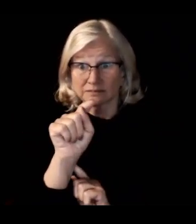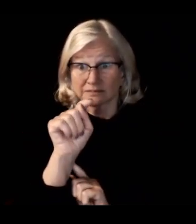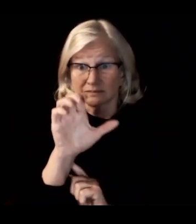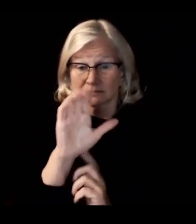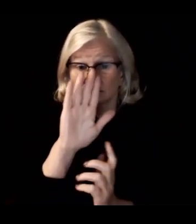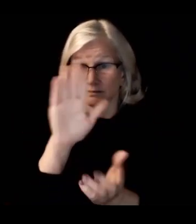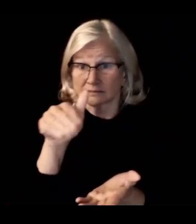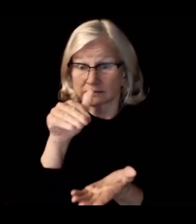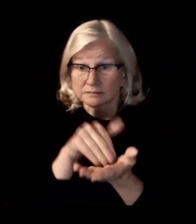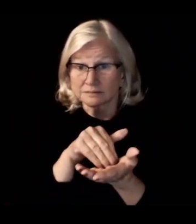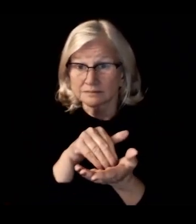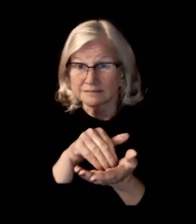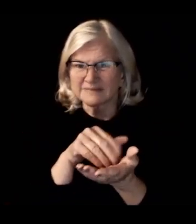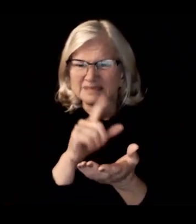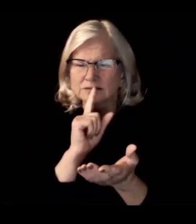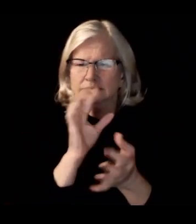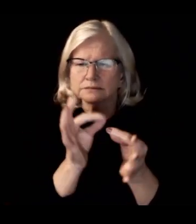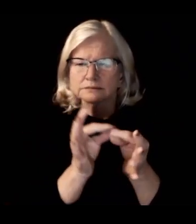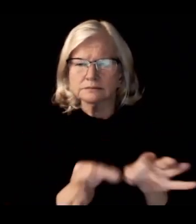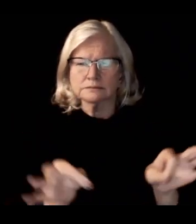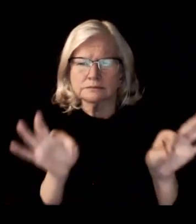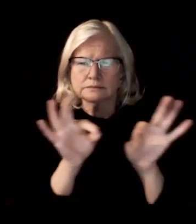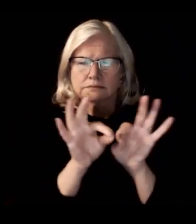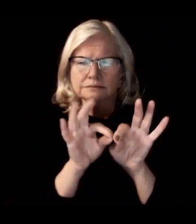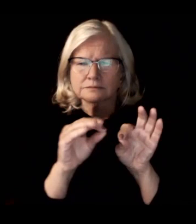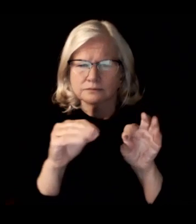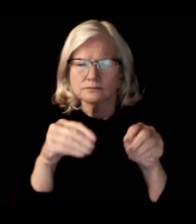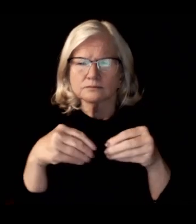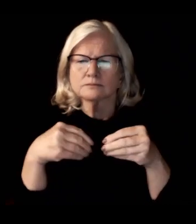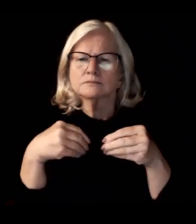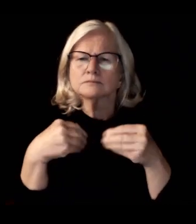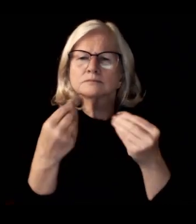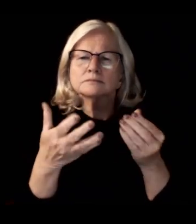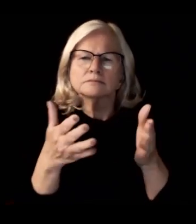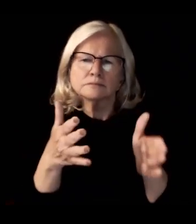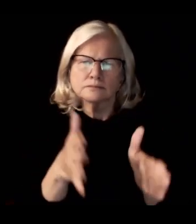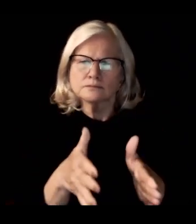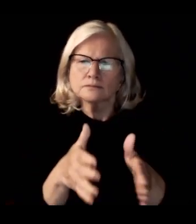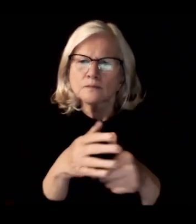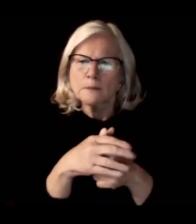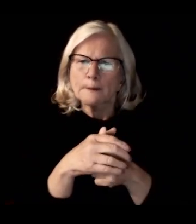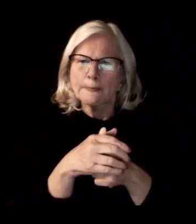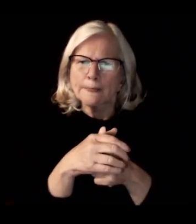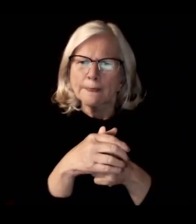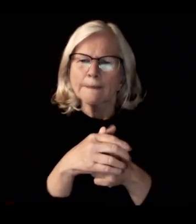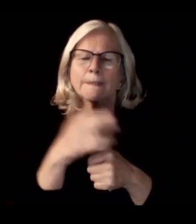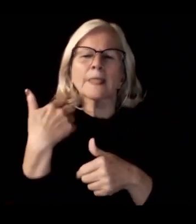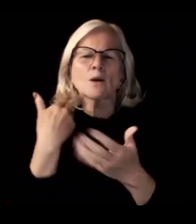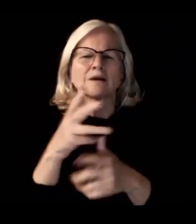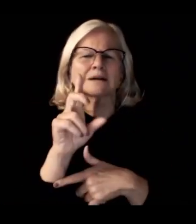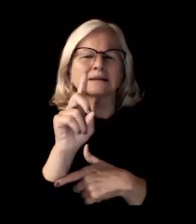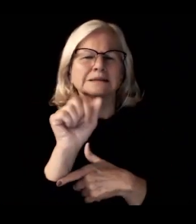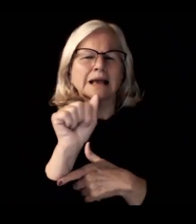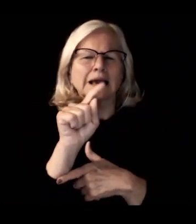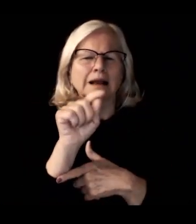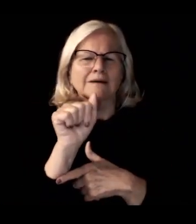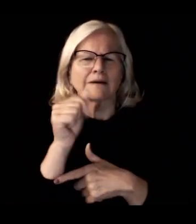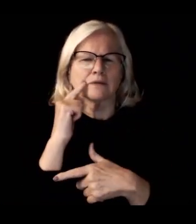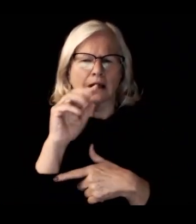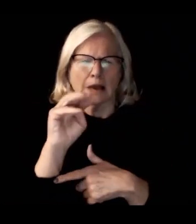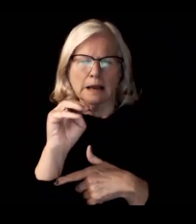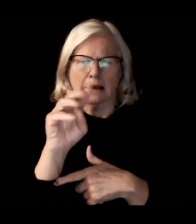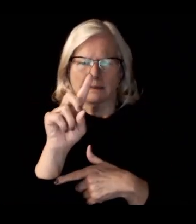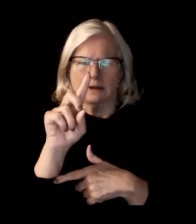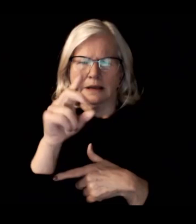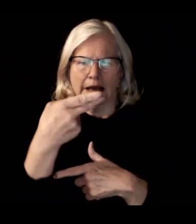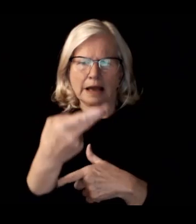guidance. But first, I wanted to start by providing some data on MDH licensed long-term care settings during COVID.